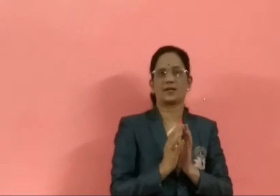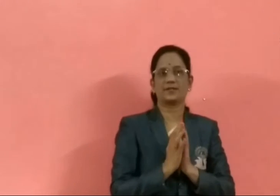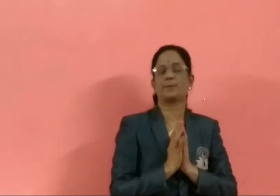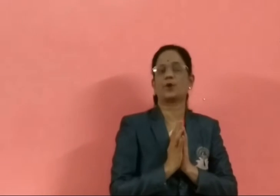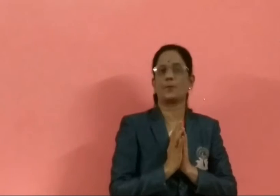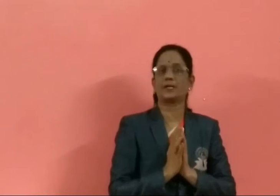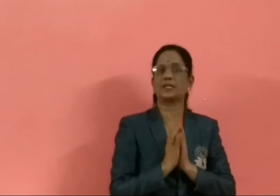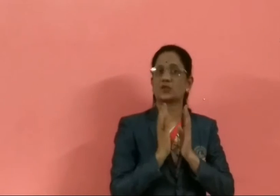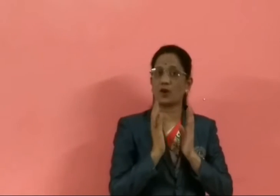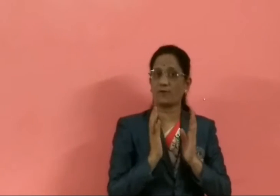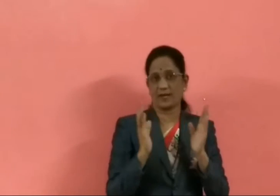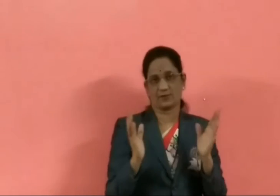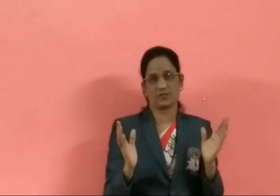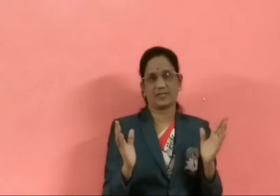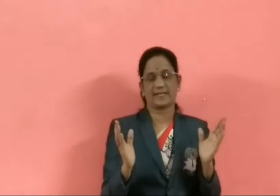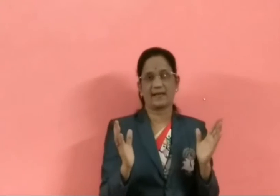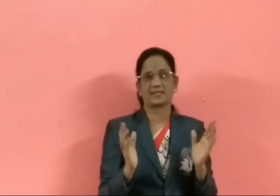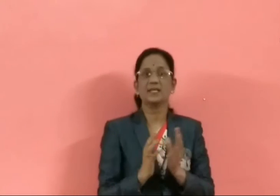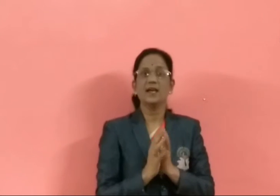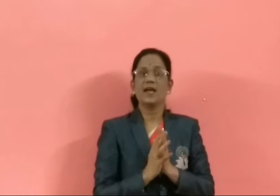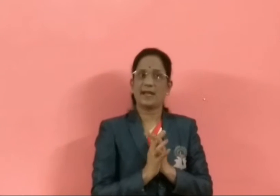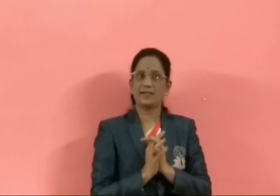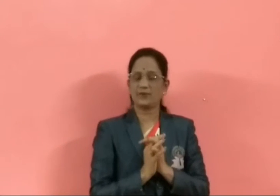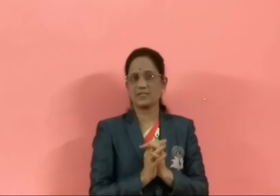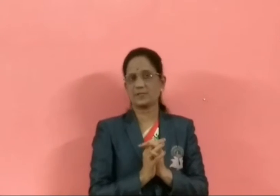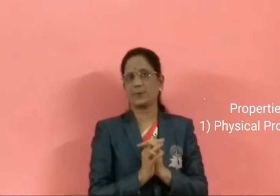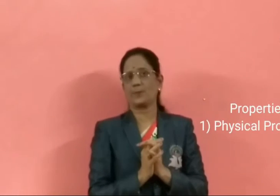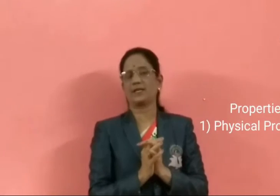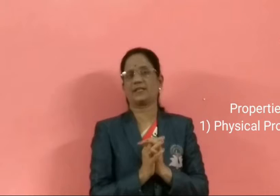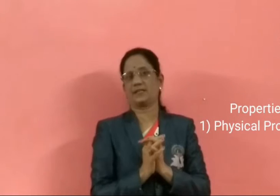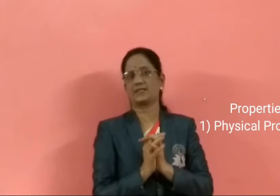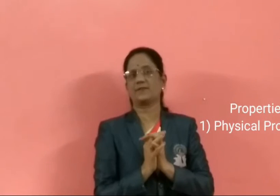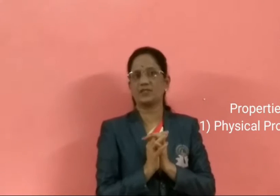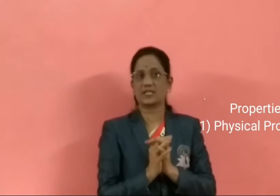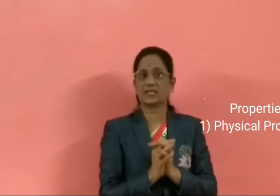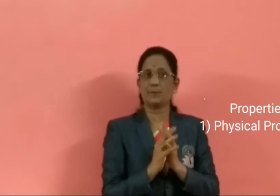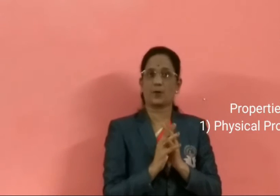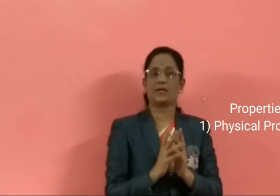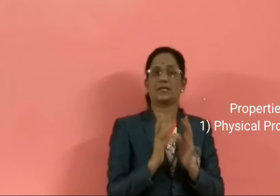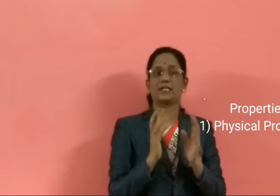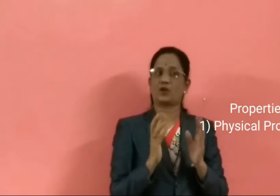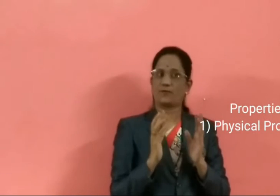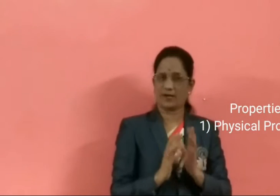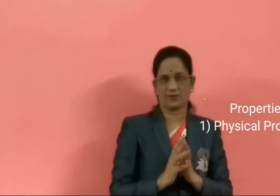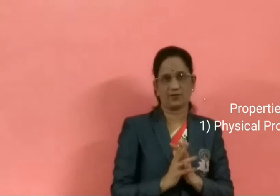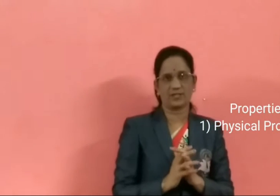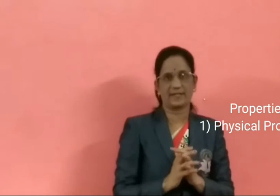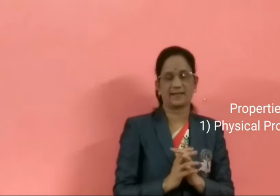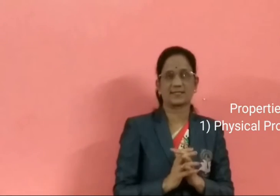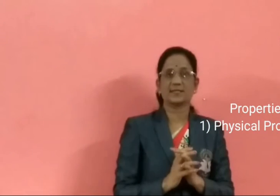the properties of hydrogen gas. And the first property is the physical properties of hydrogen gas.